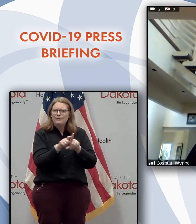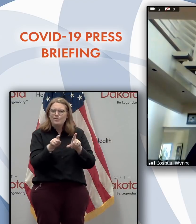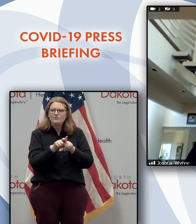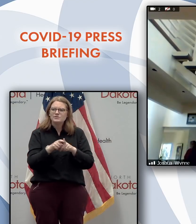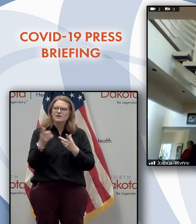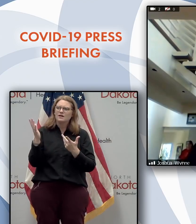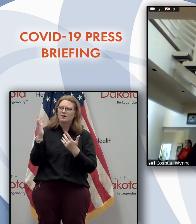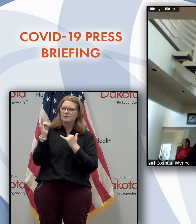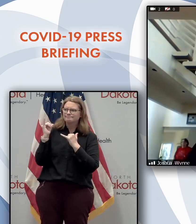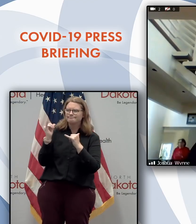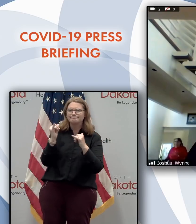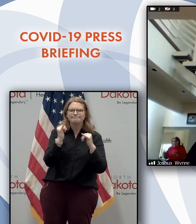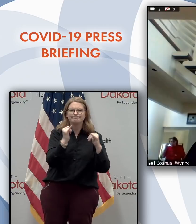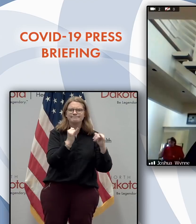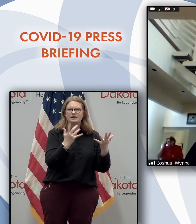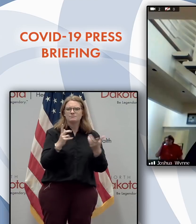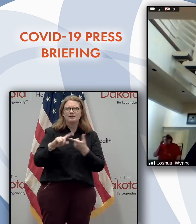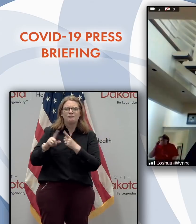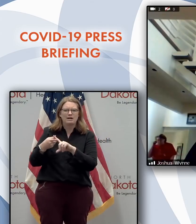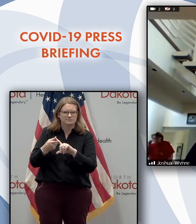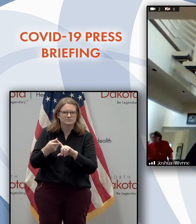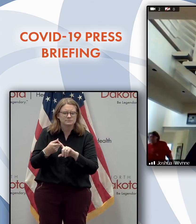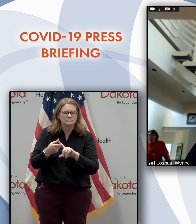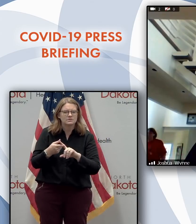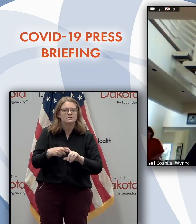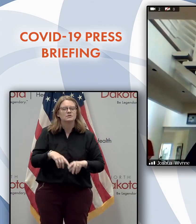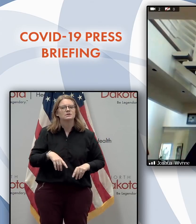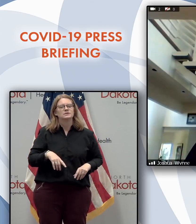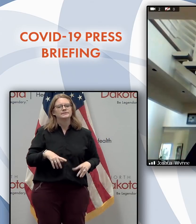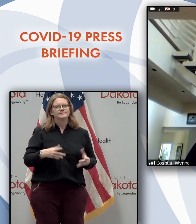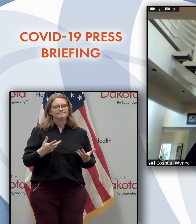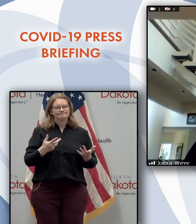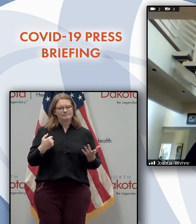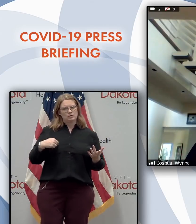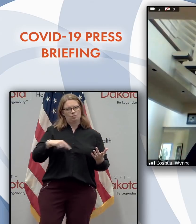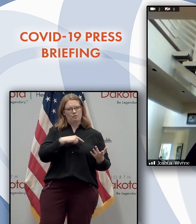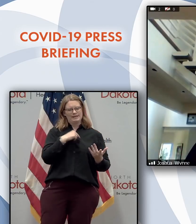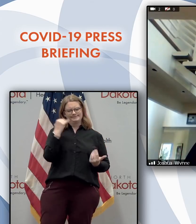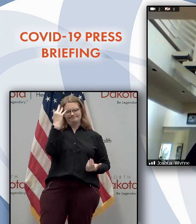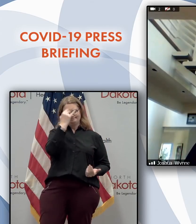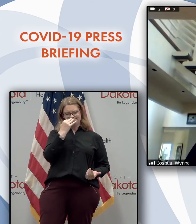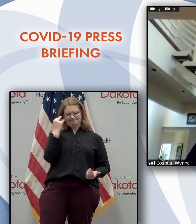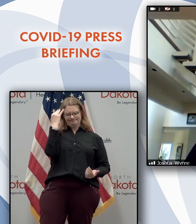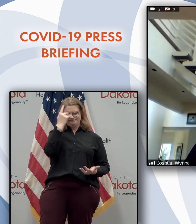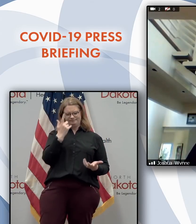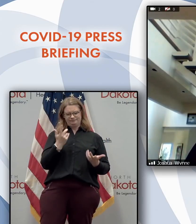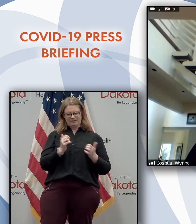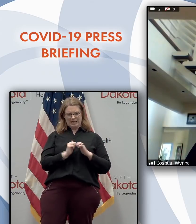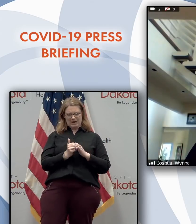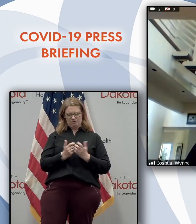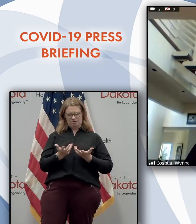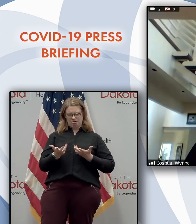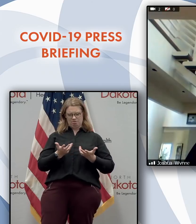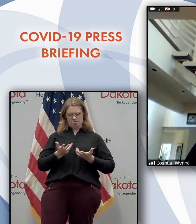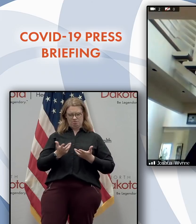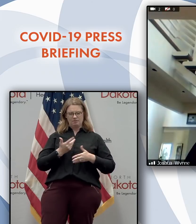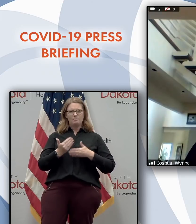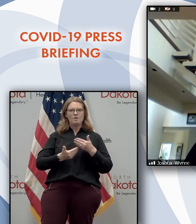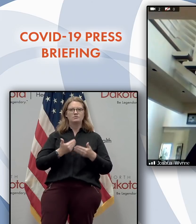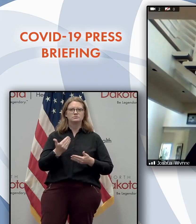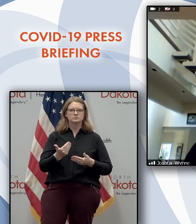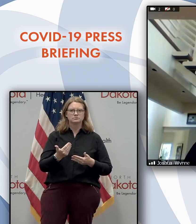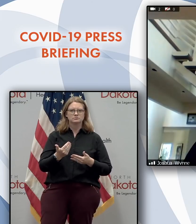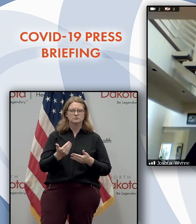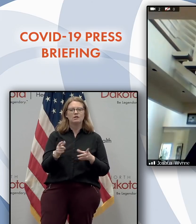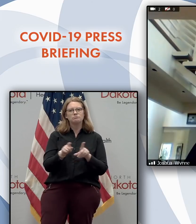with colleagues on campus. So we were charged with trying to facilitate that process, but in the safest